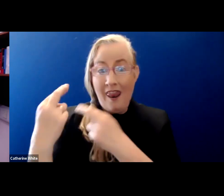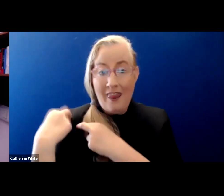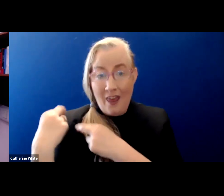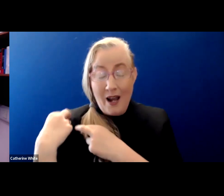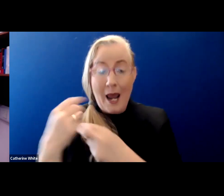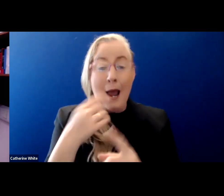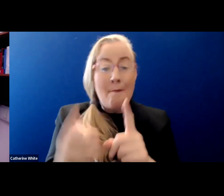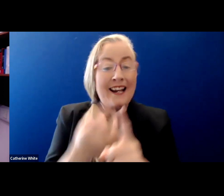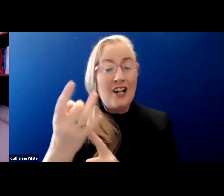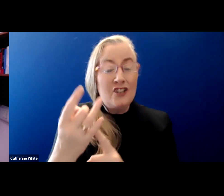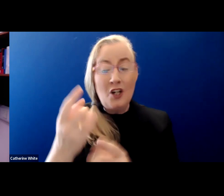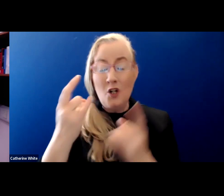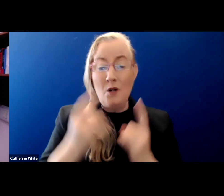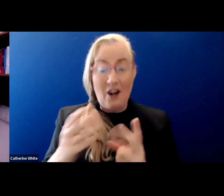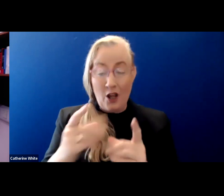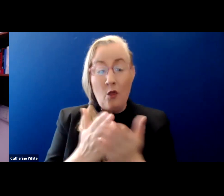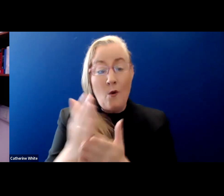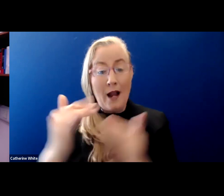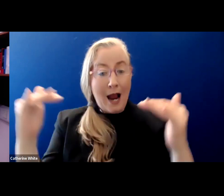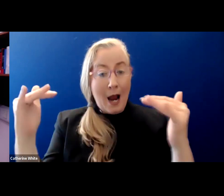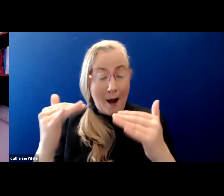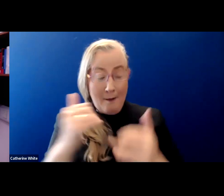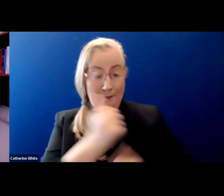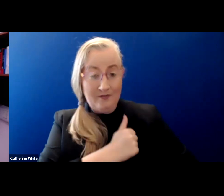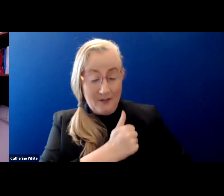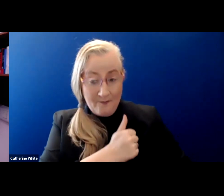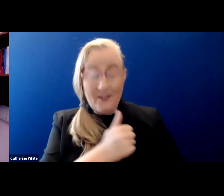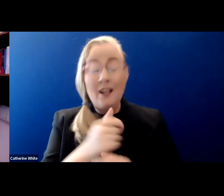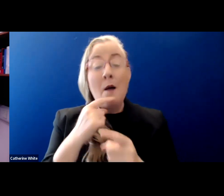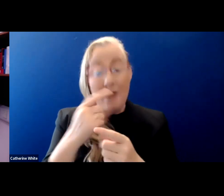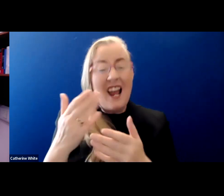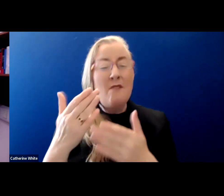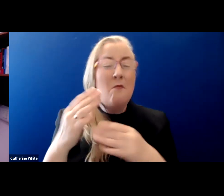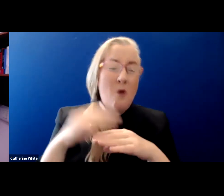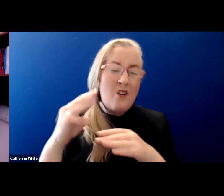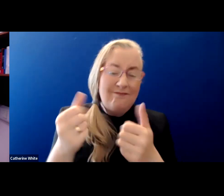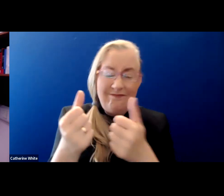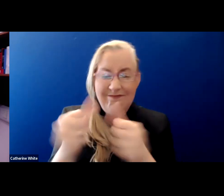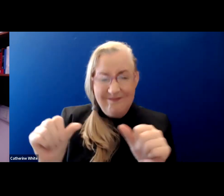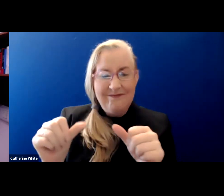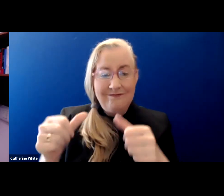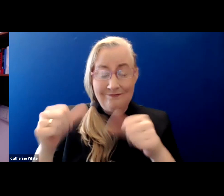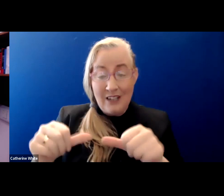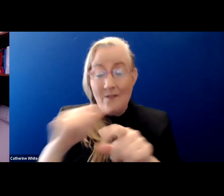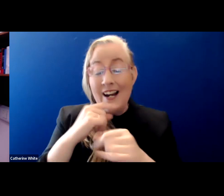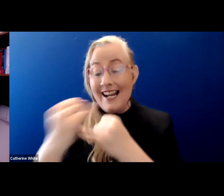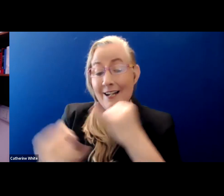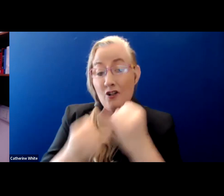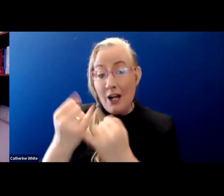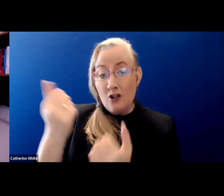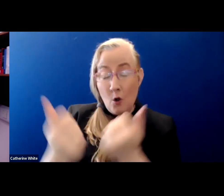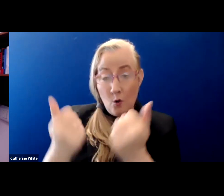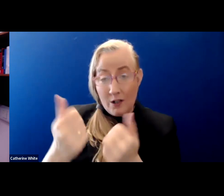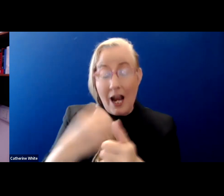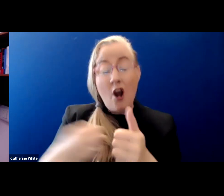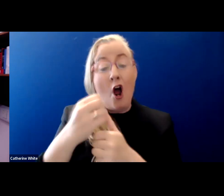law in times of armed conflict. While it is largely settled, at least for many international courts and other bodies, that